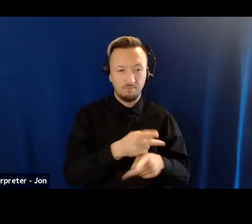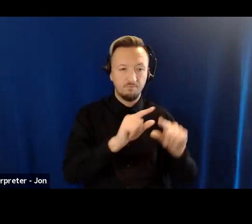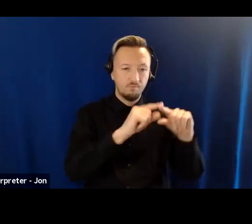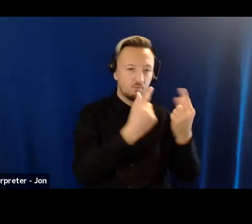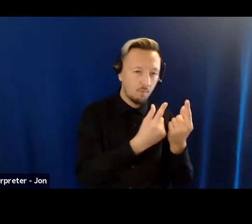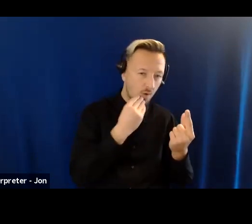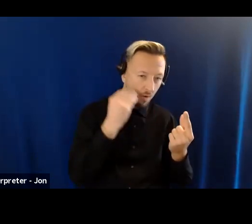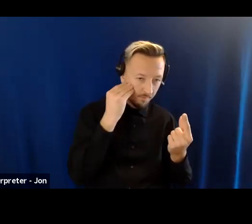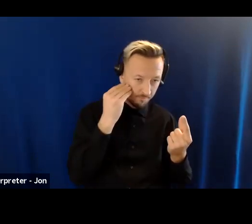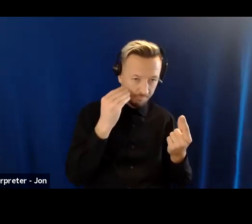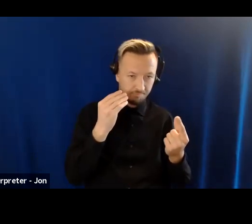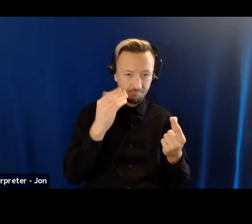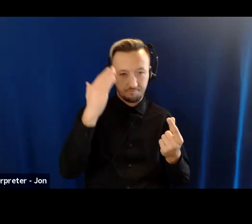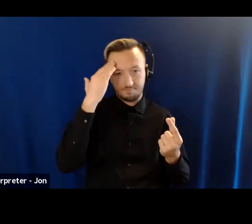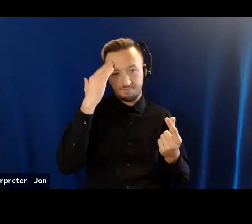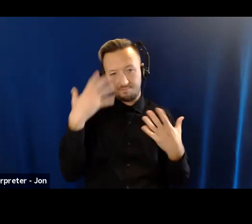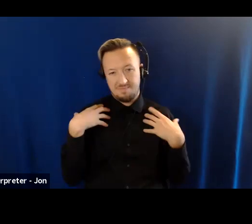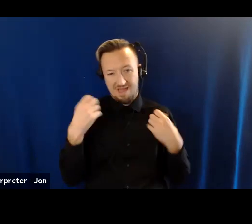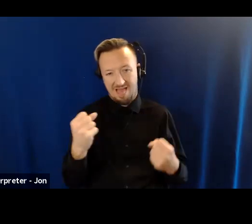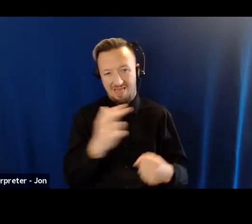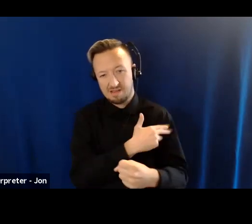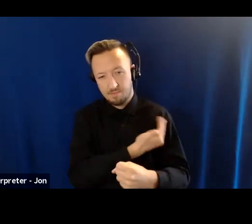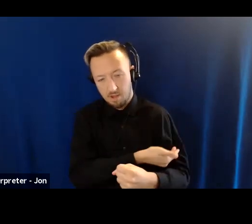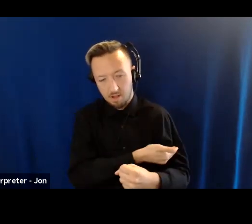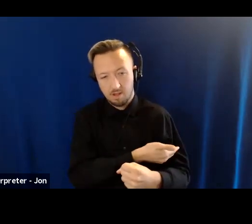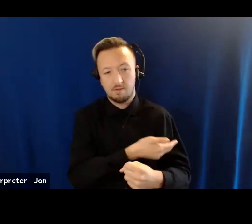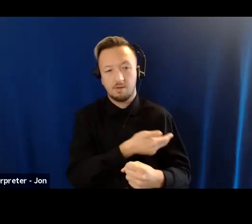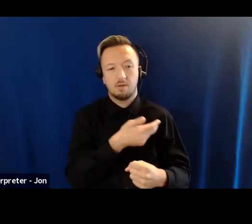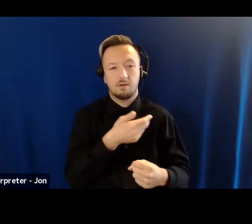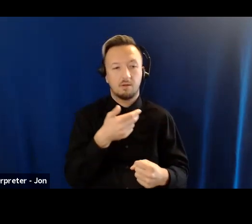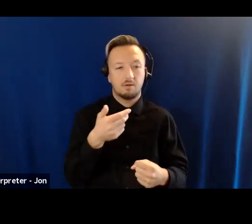homes, mental health hospitals,